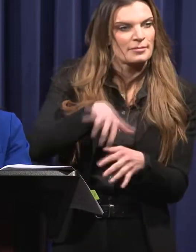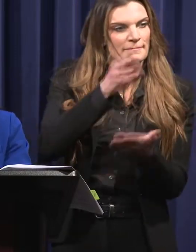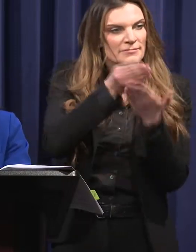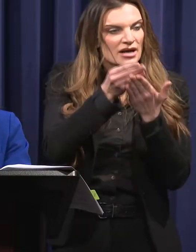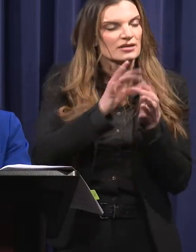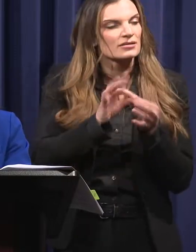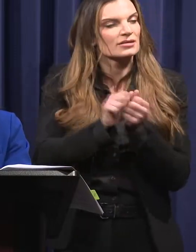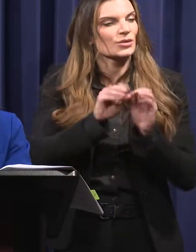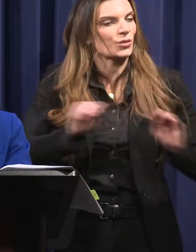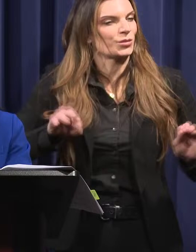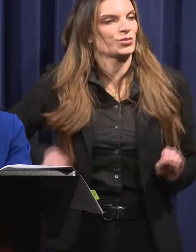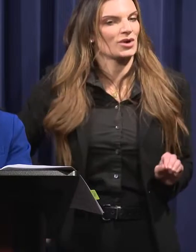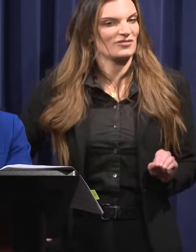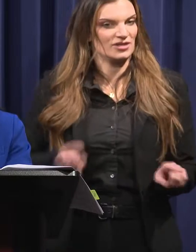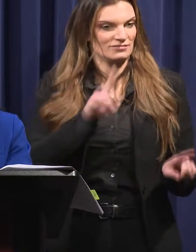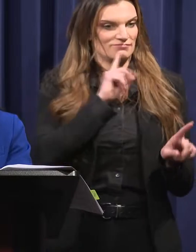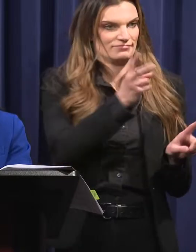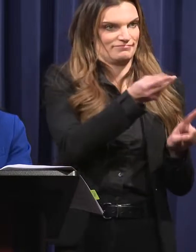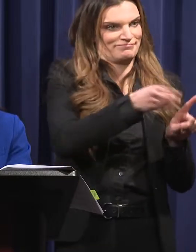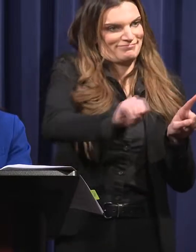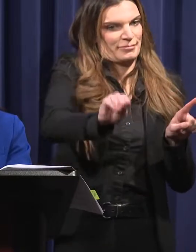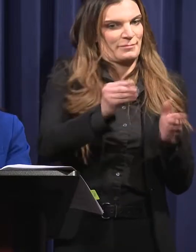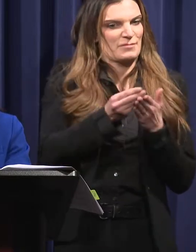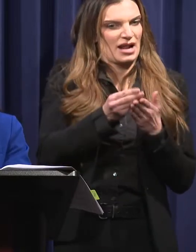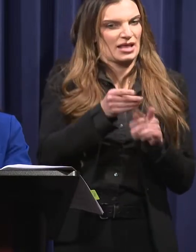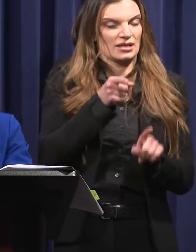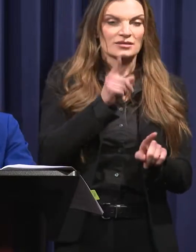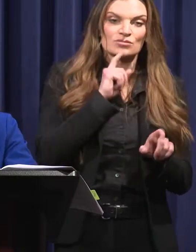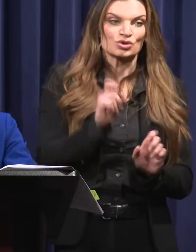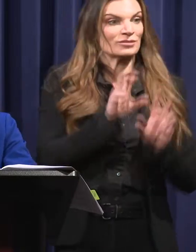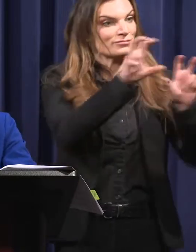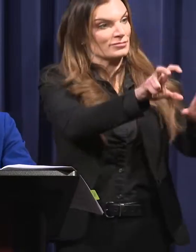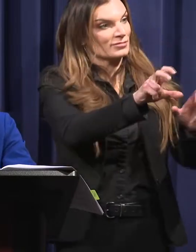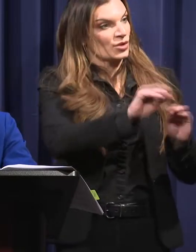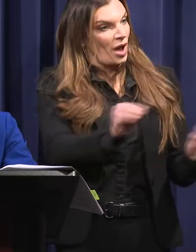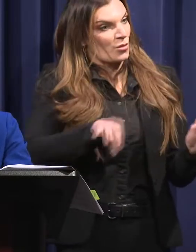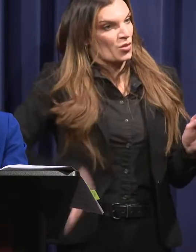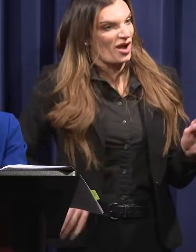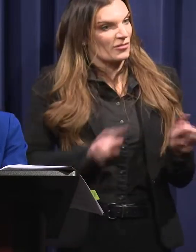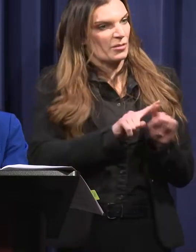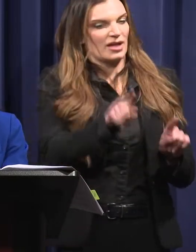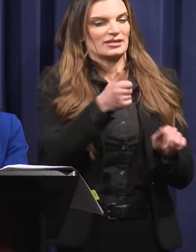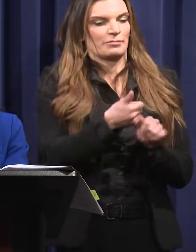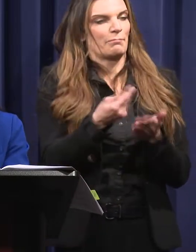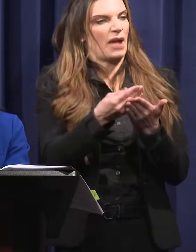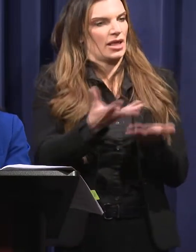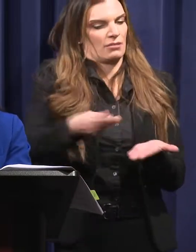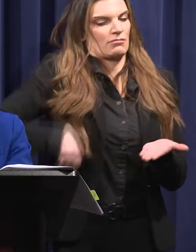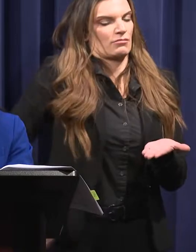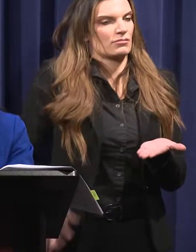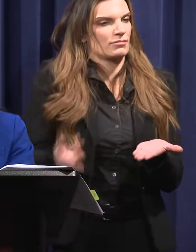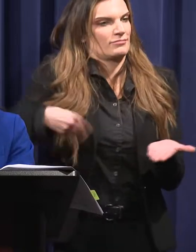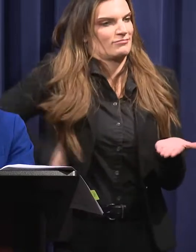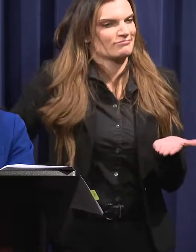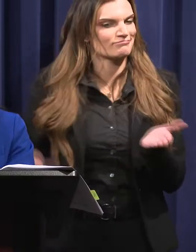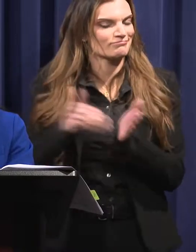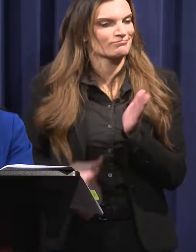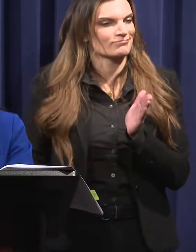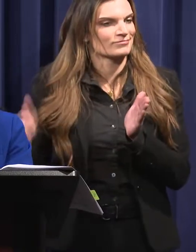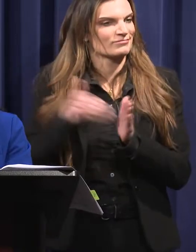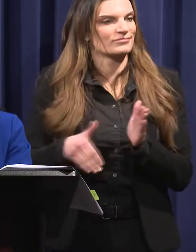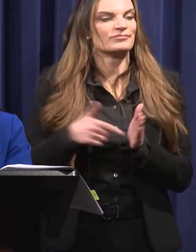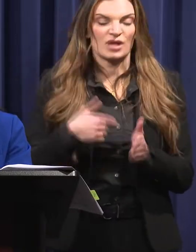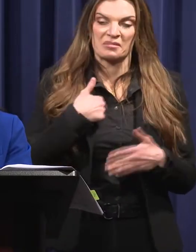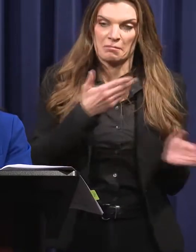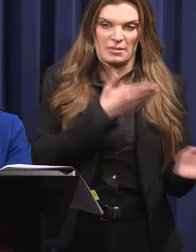funds into the private accounts of the Menards. But that is precisely what we've alleged and charged, and that is what we intend to prove in open